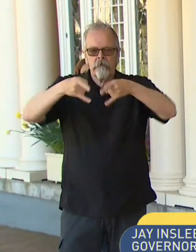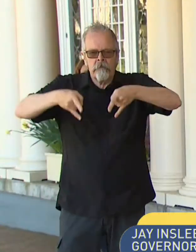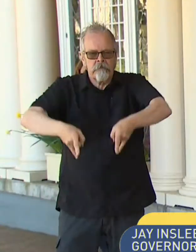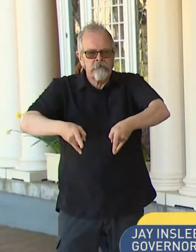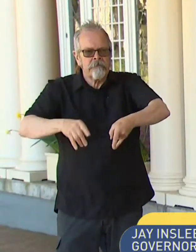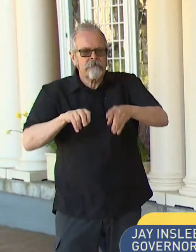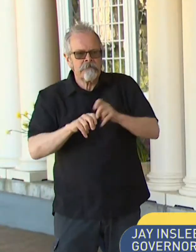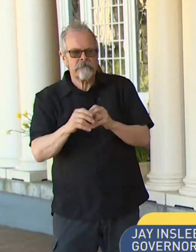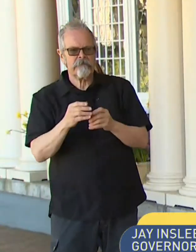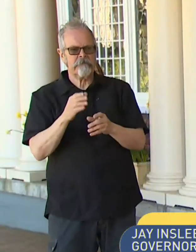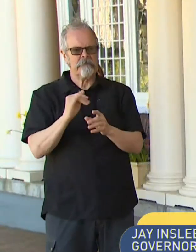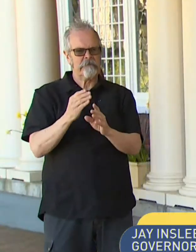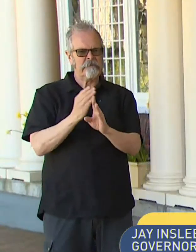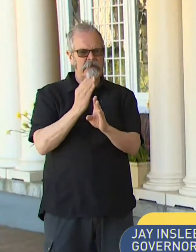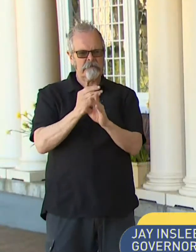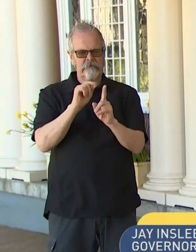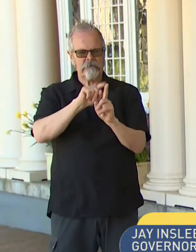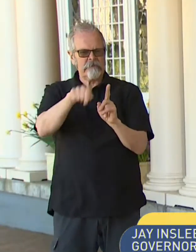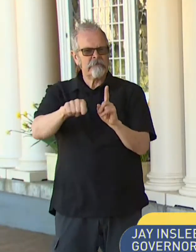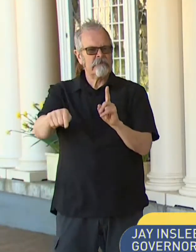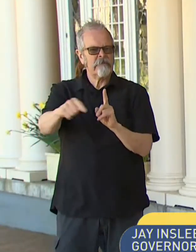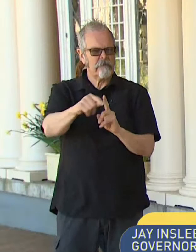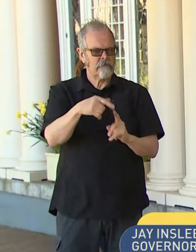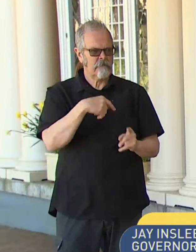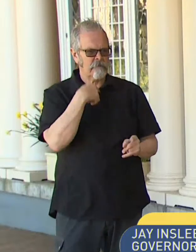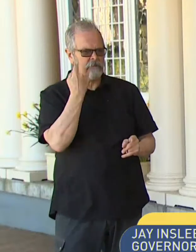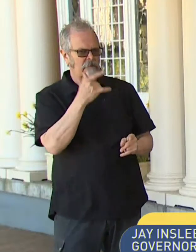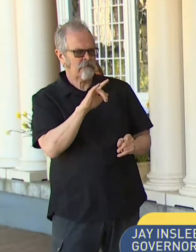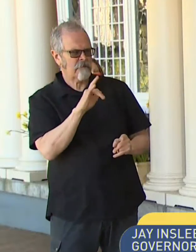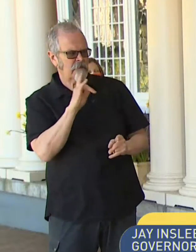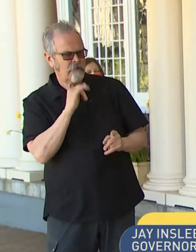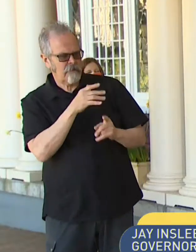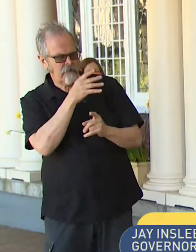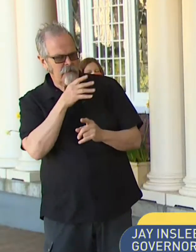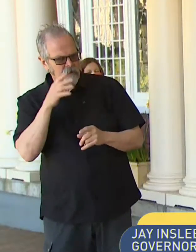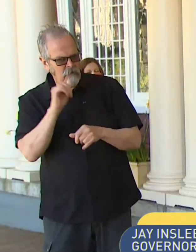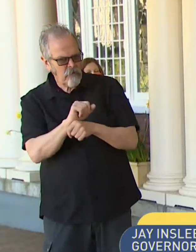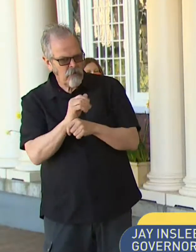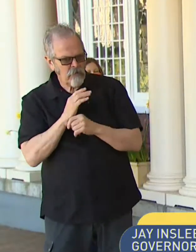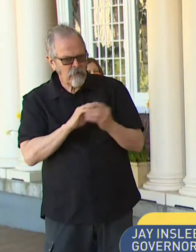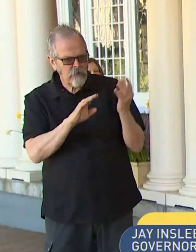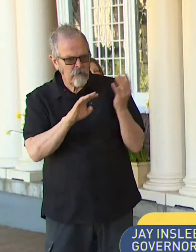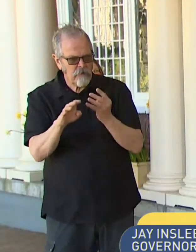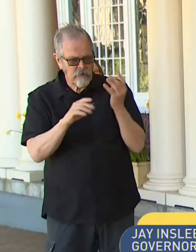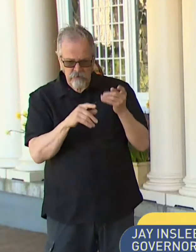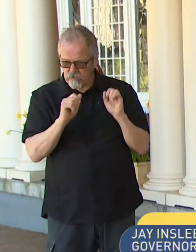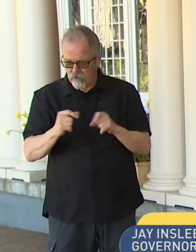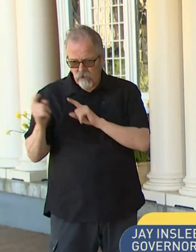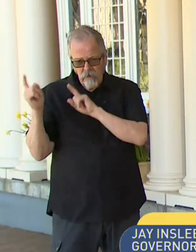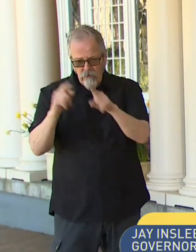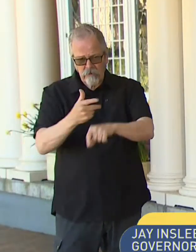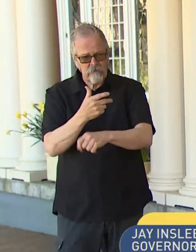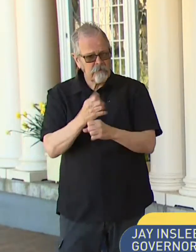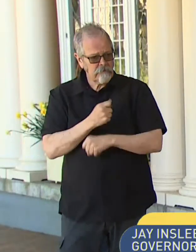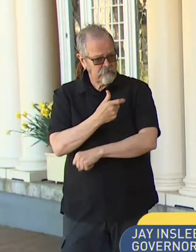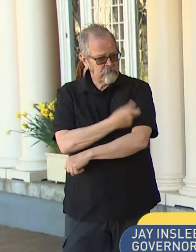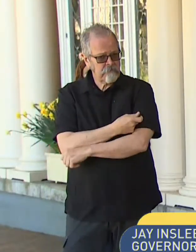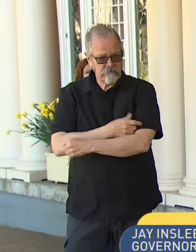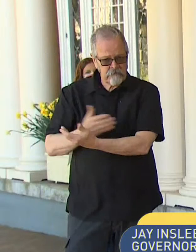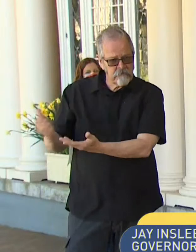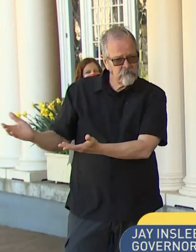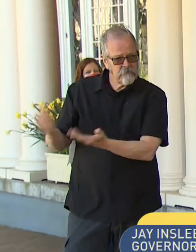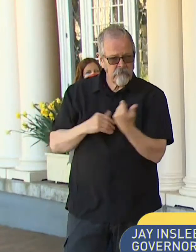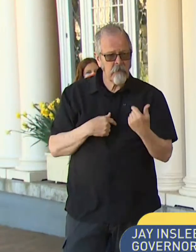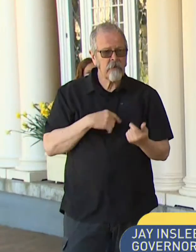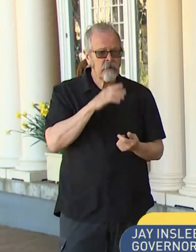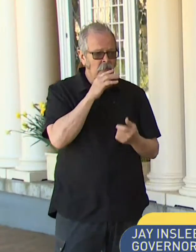had folks that looked like they were ag workers, and I just went up and said, hey, can we get these folks to go over to the clinic and get vaccinated? And I talked to the driver, and he said, well,